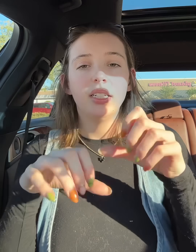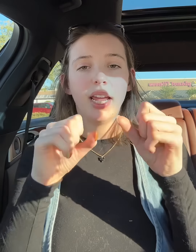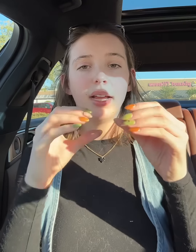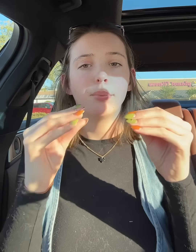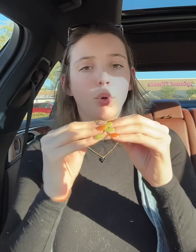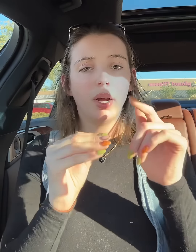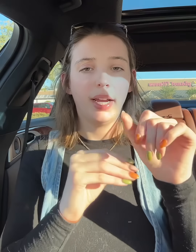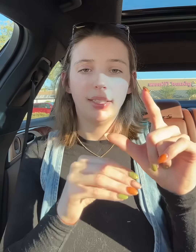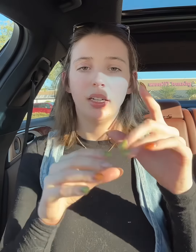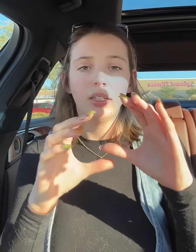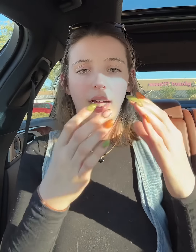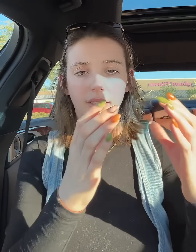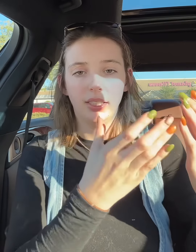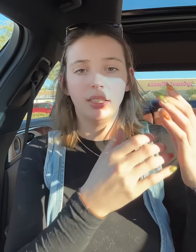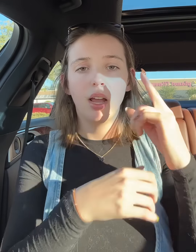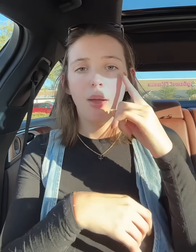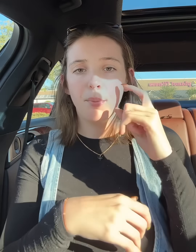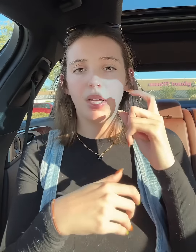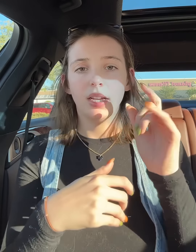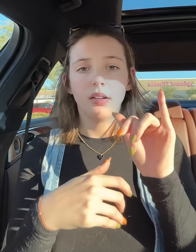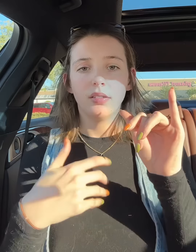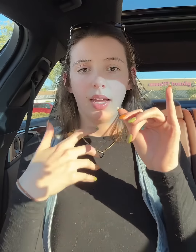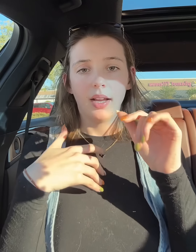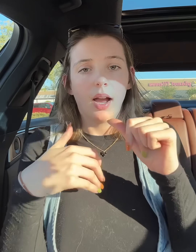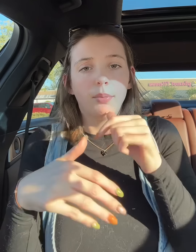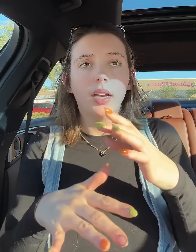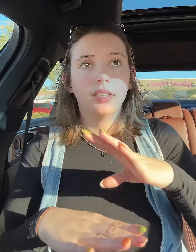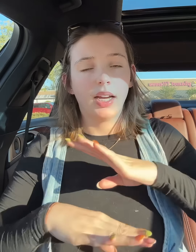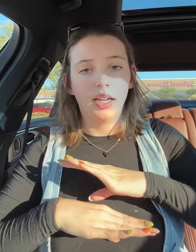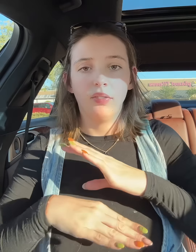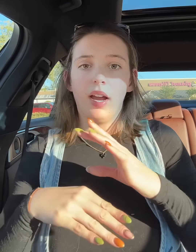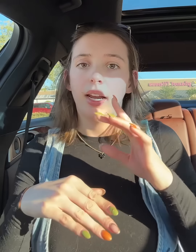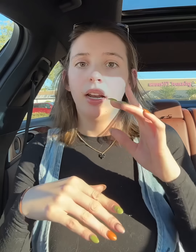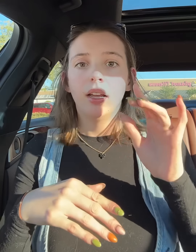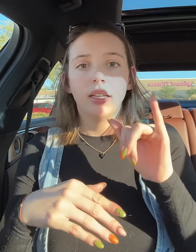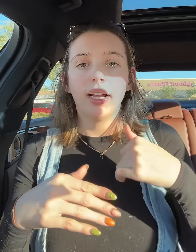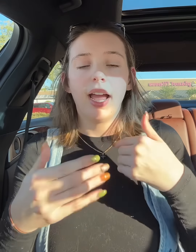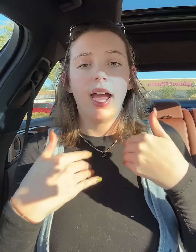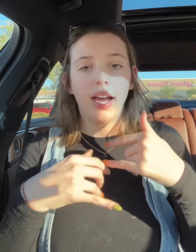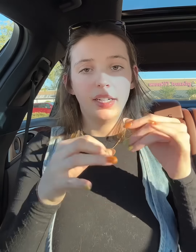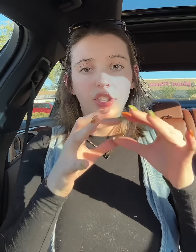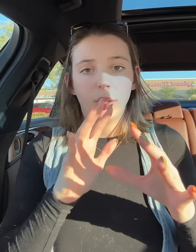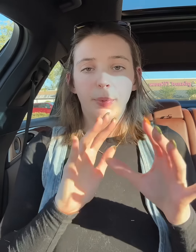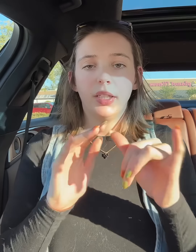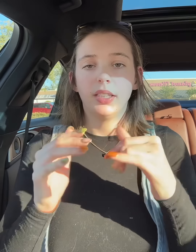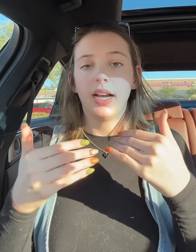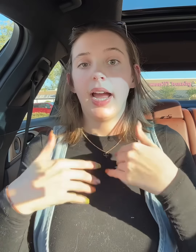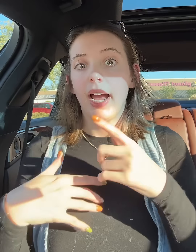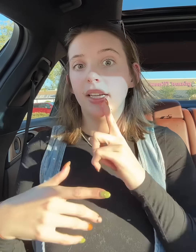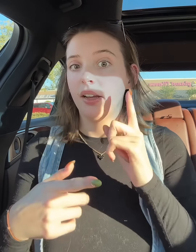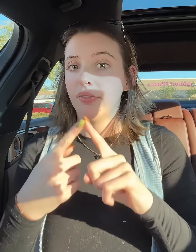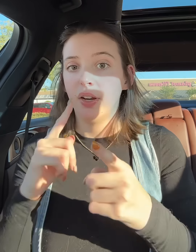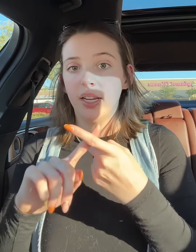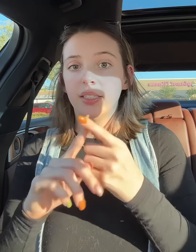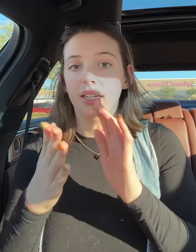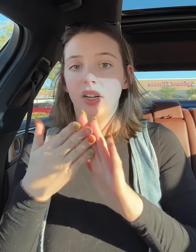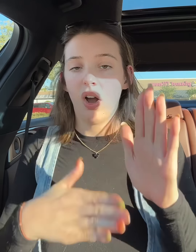take more ASL classes because I was I'm not satisfied. I had interpreters, I had deaf friends in